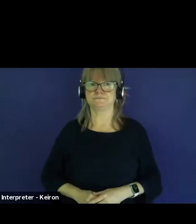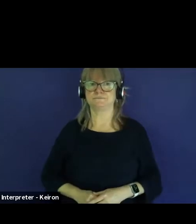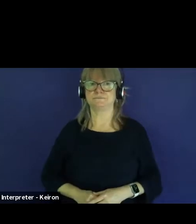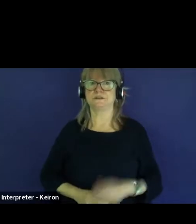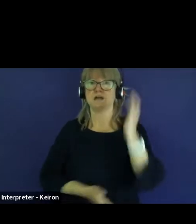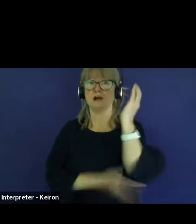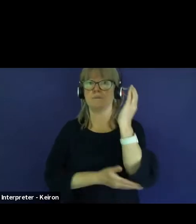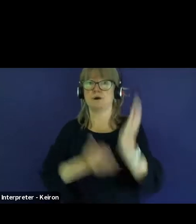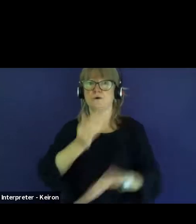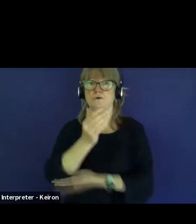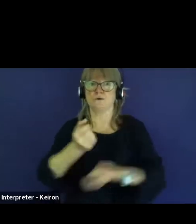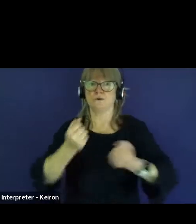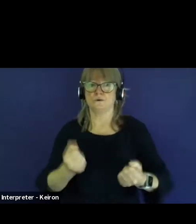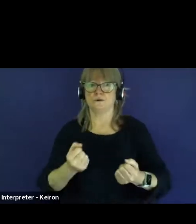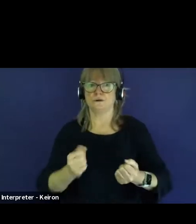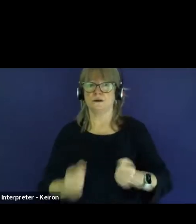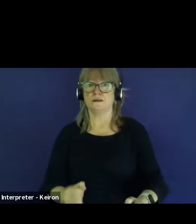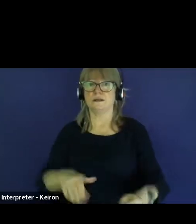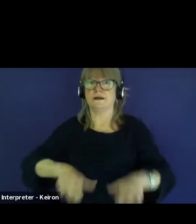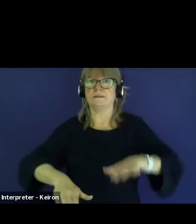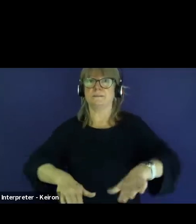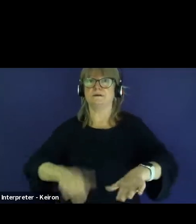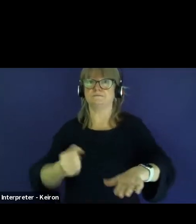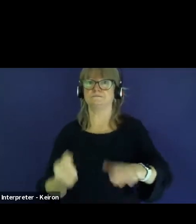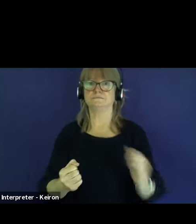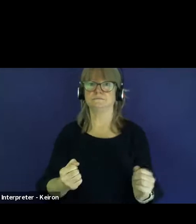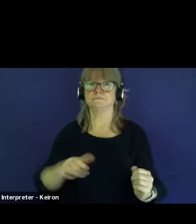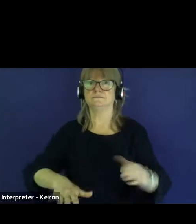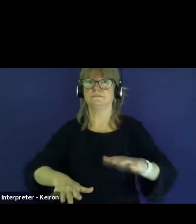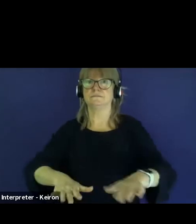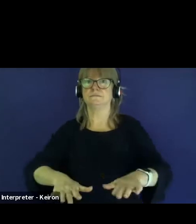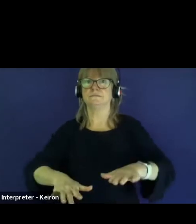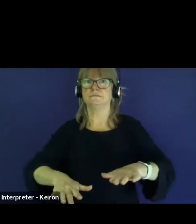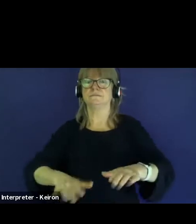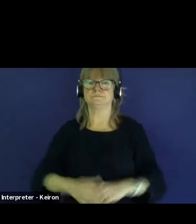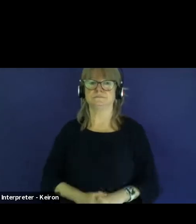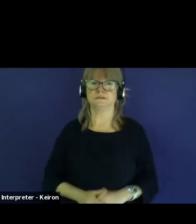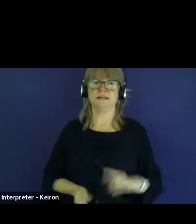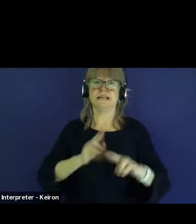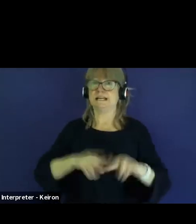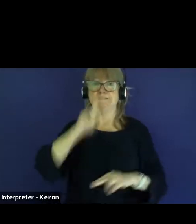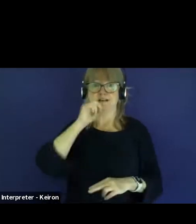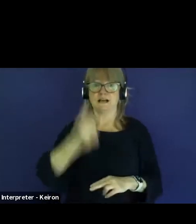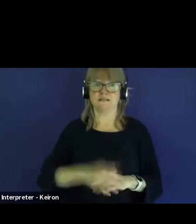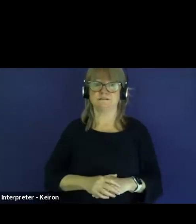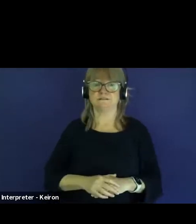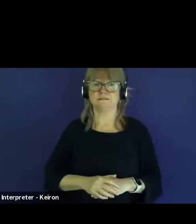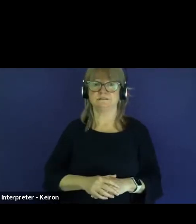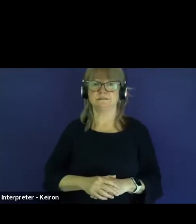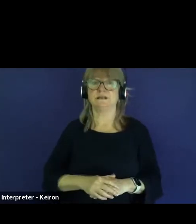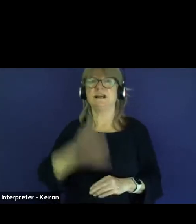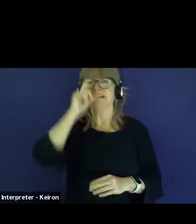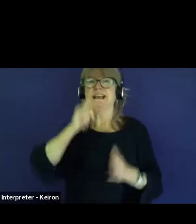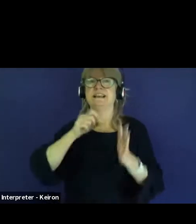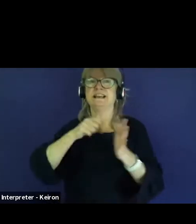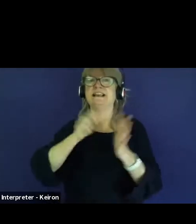elbows and coming back up, swapping arms each side. If that's too challenging, dropping to our knees and